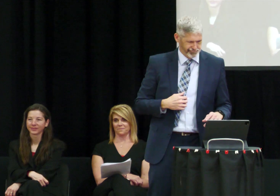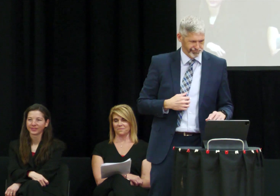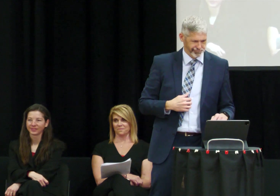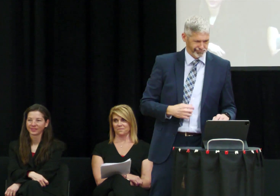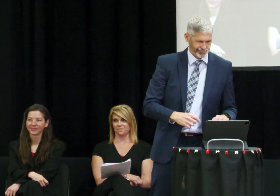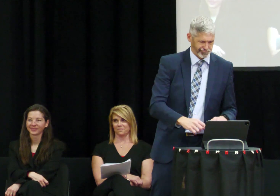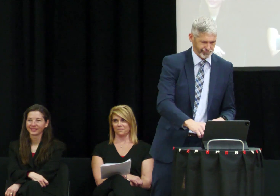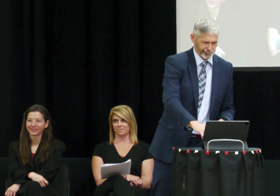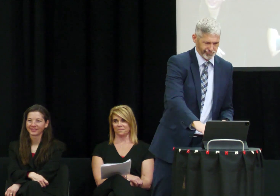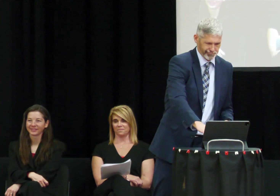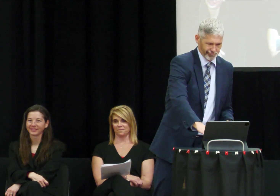Personally, I love cookies.